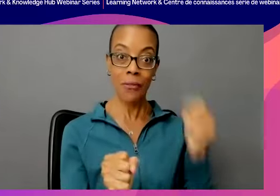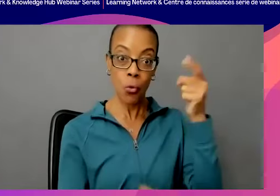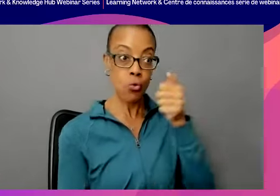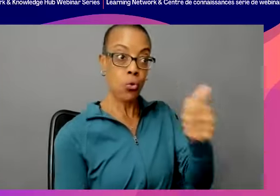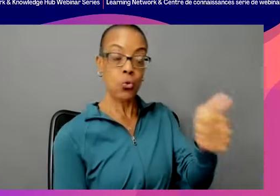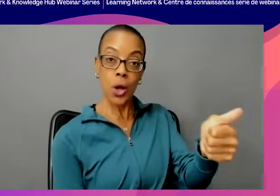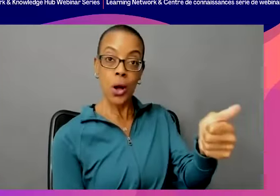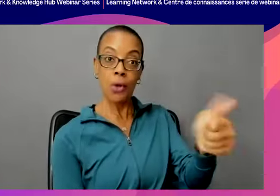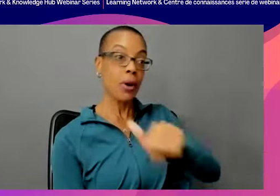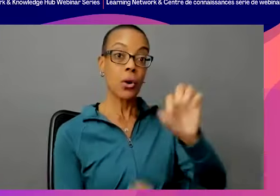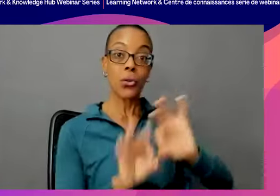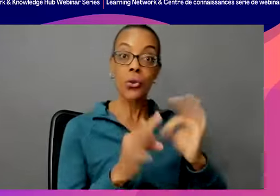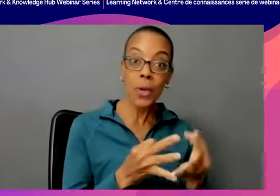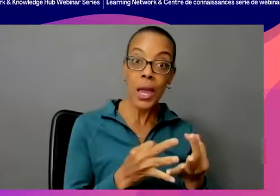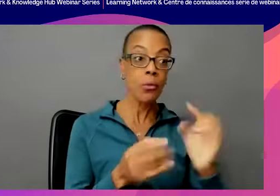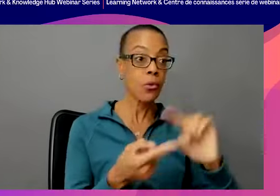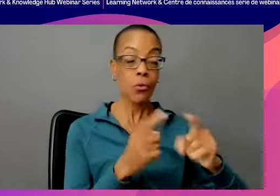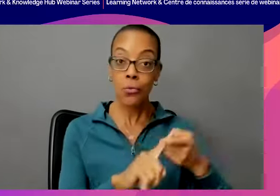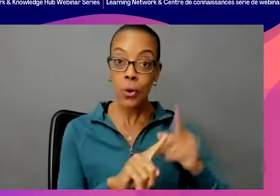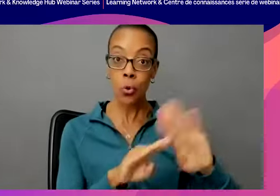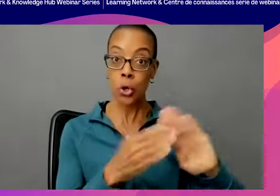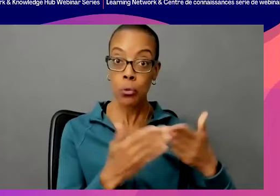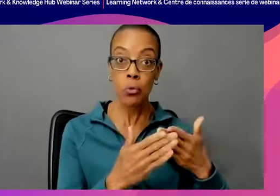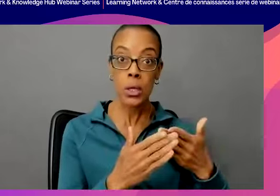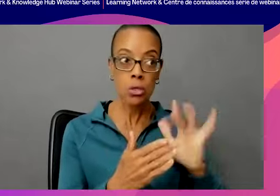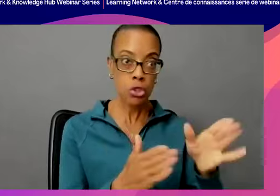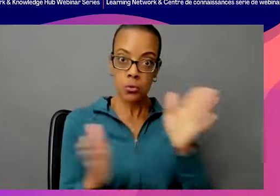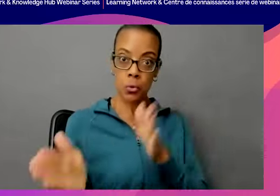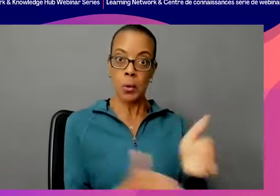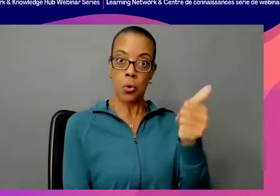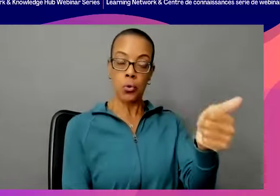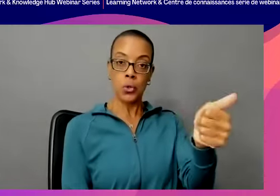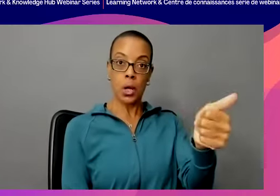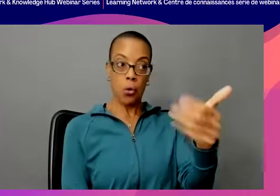a friend, and for her community.